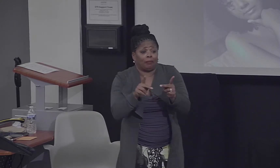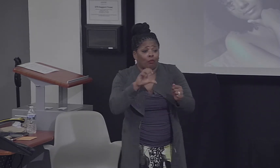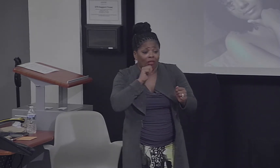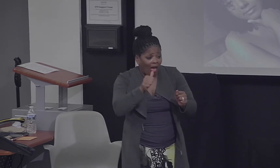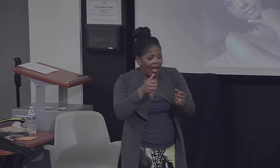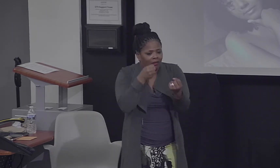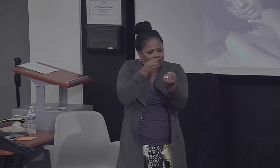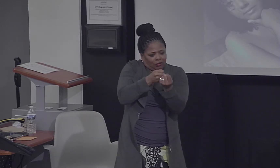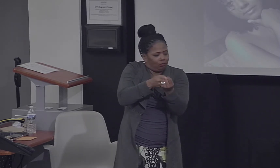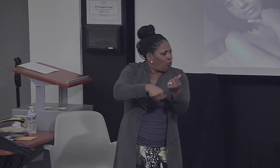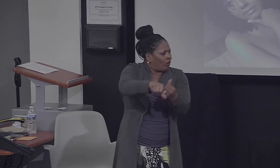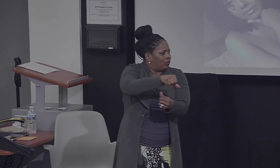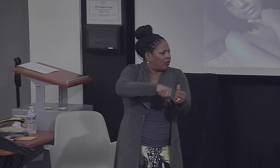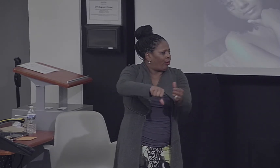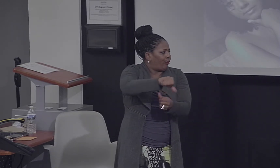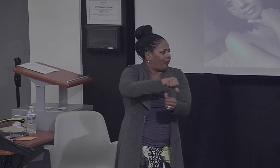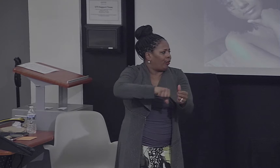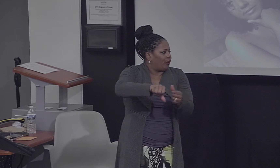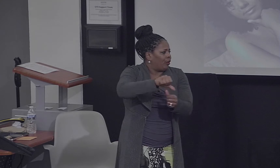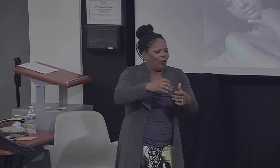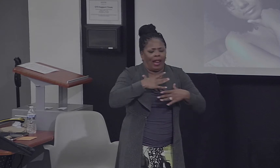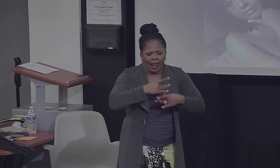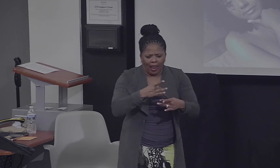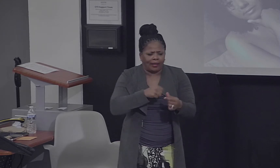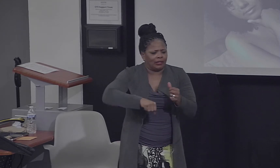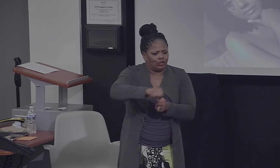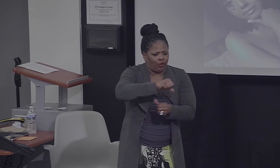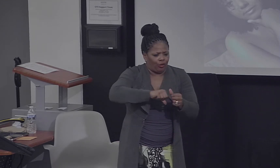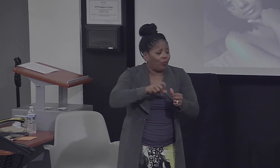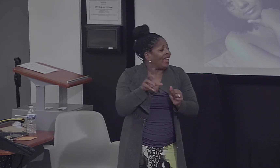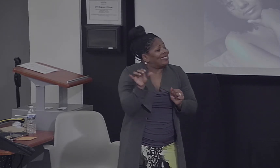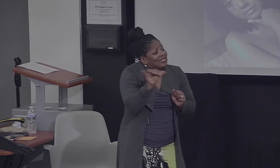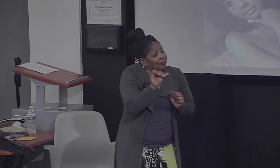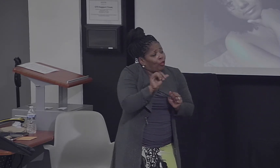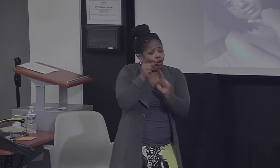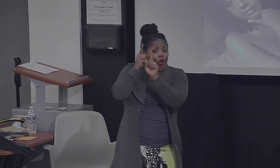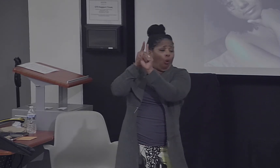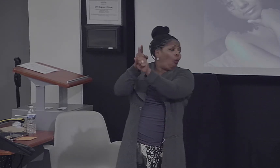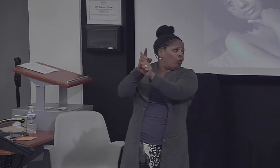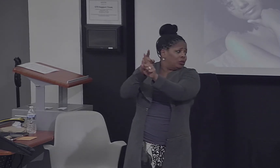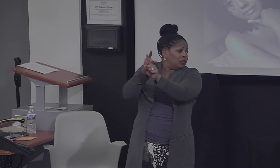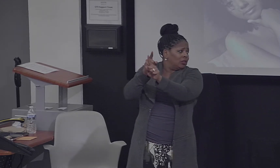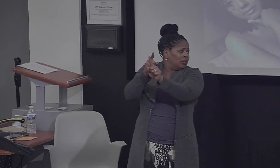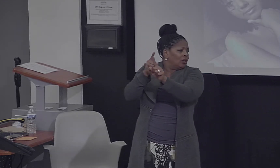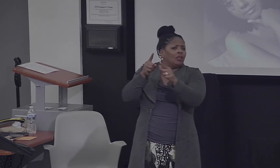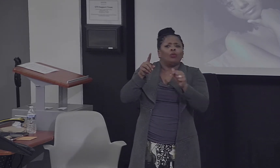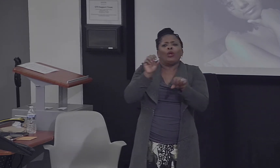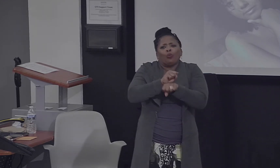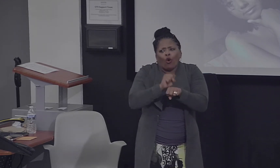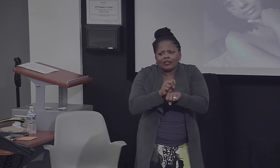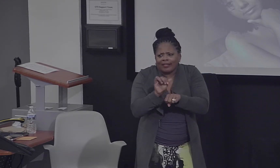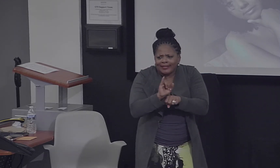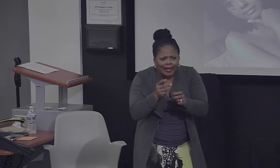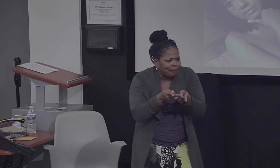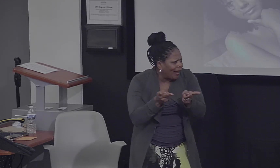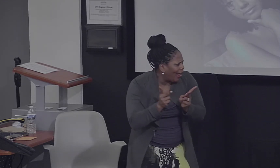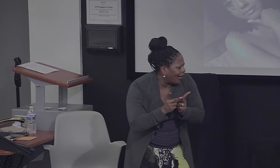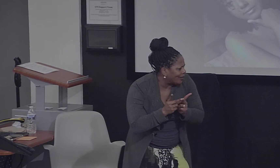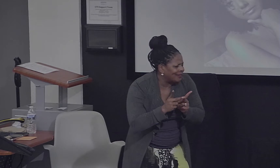experiences. So I start within my own group, other interpreters, and we have a similar goal.